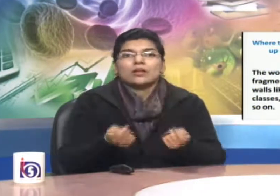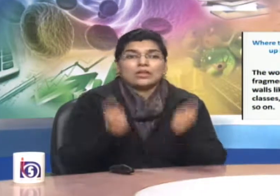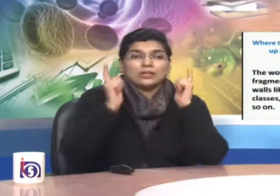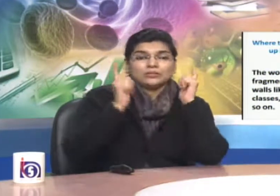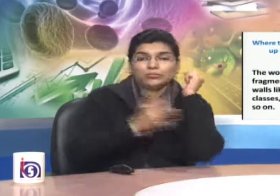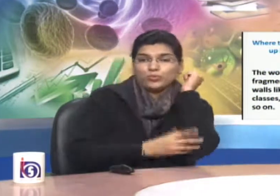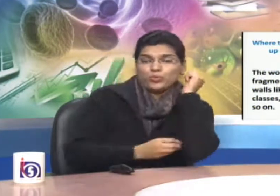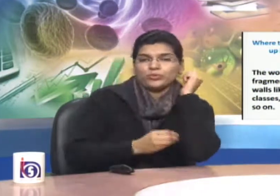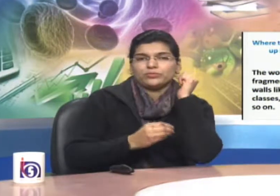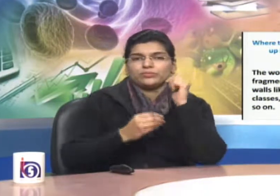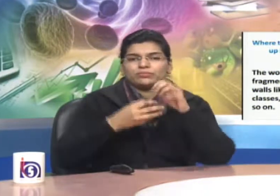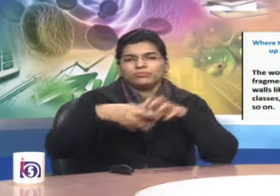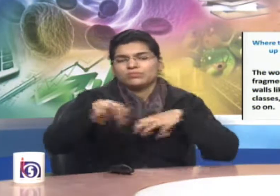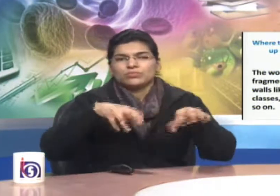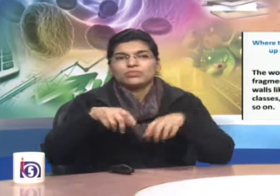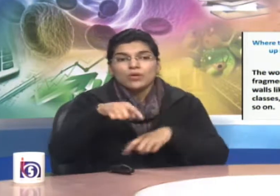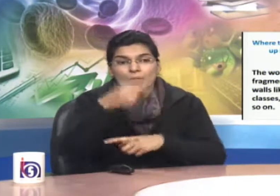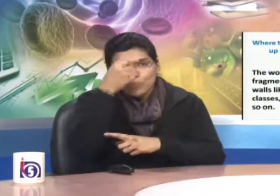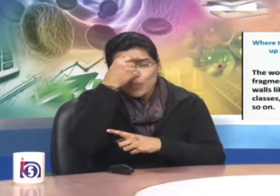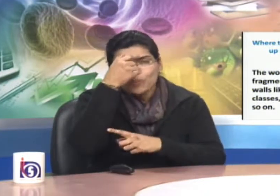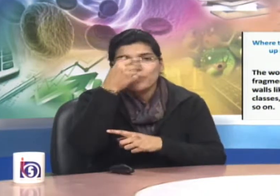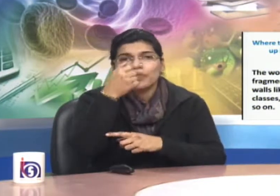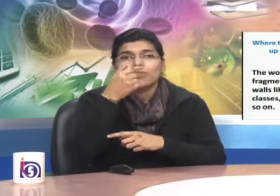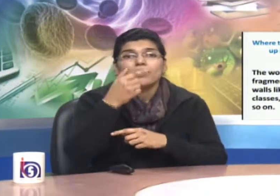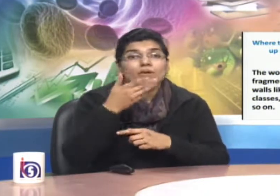creed, and so on.